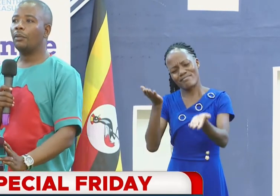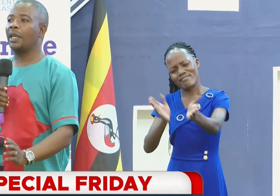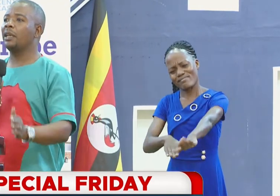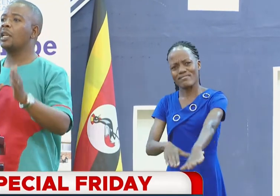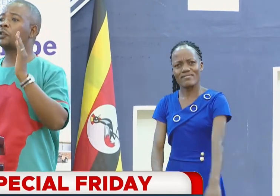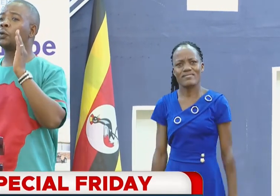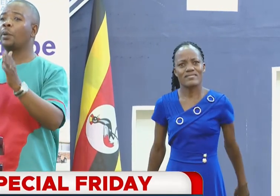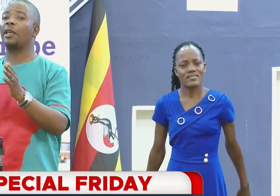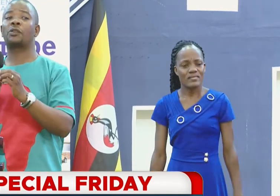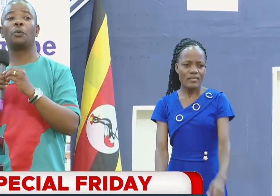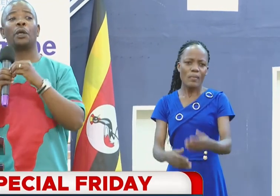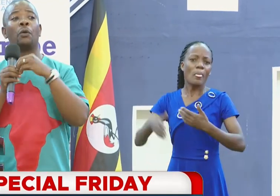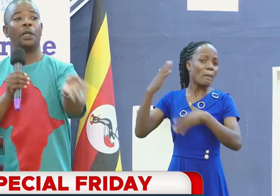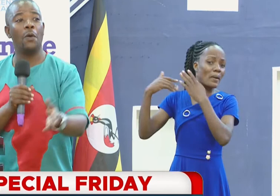and